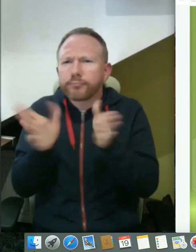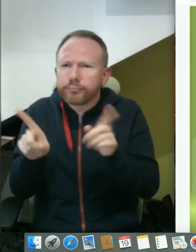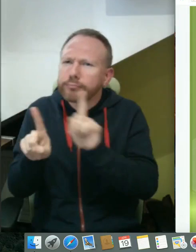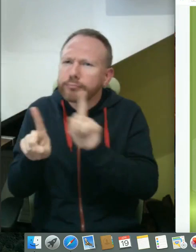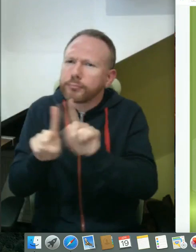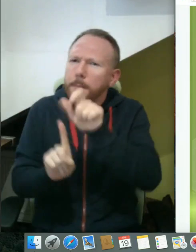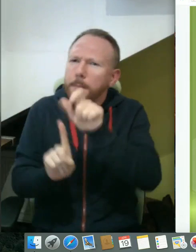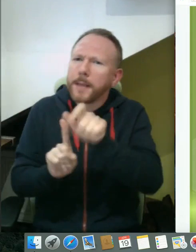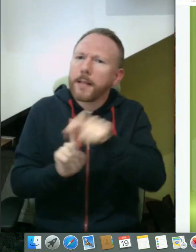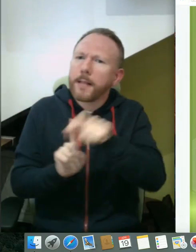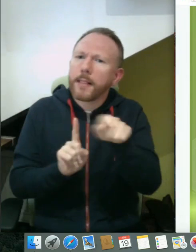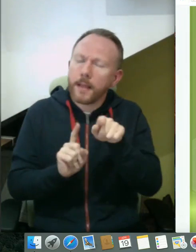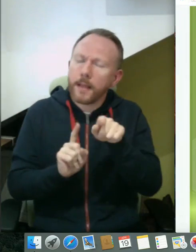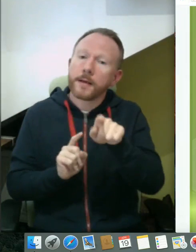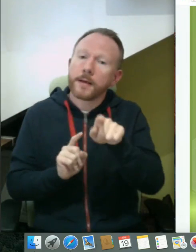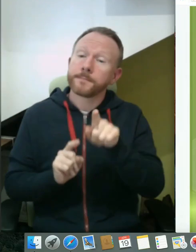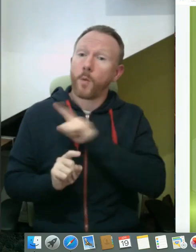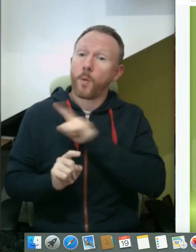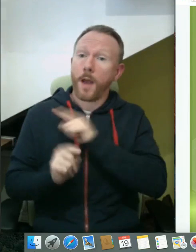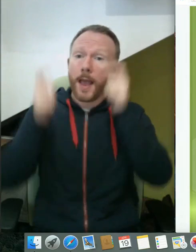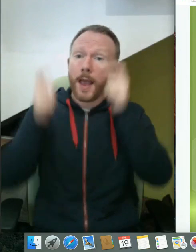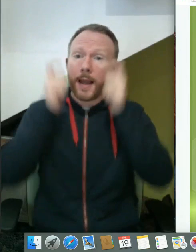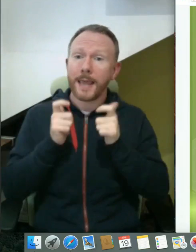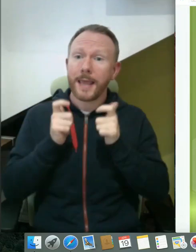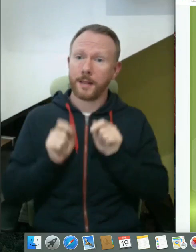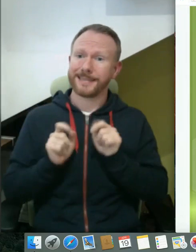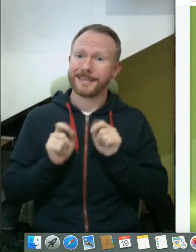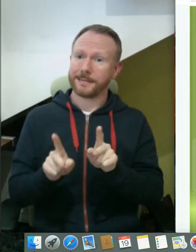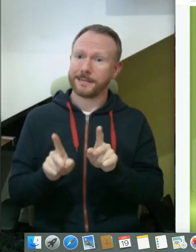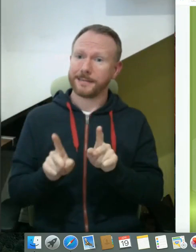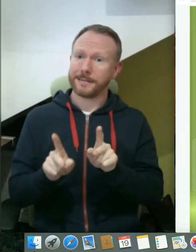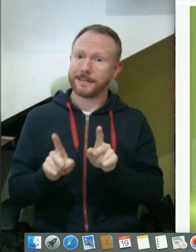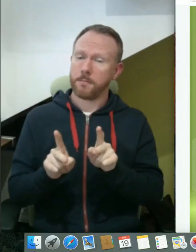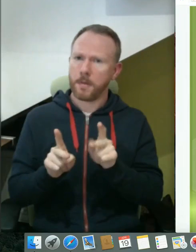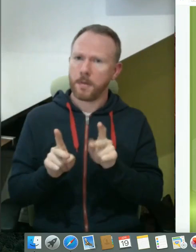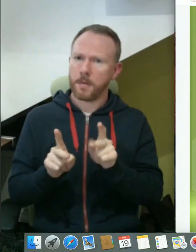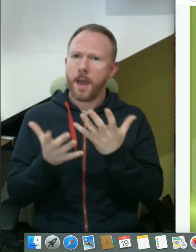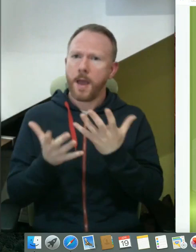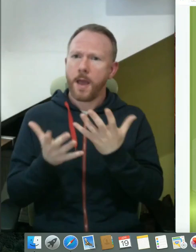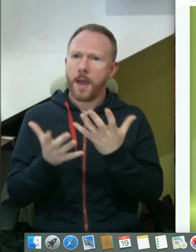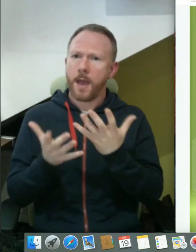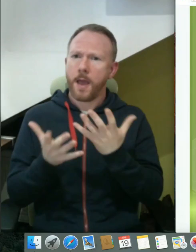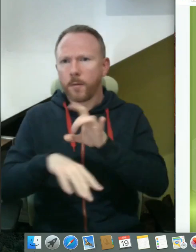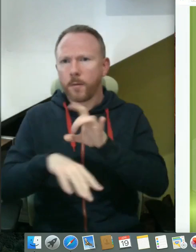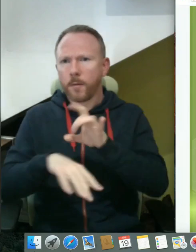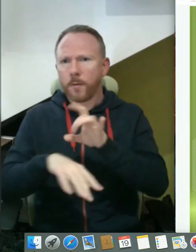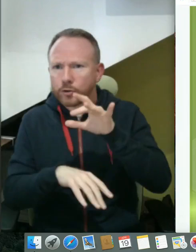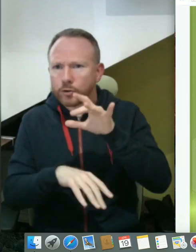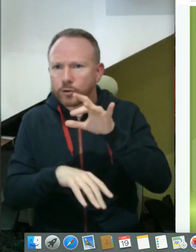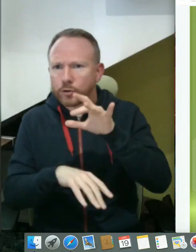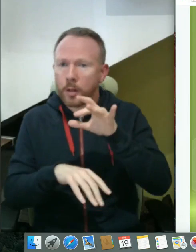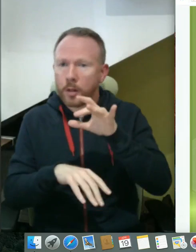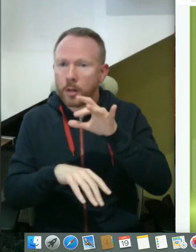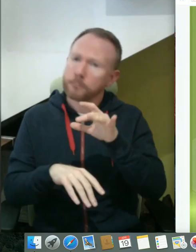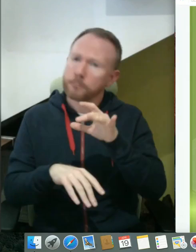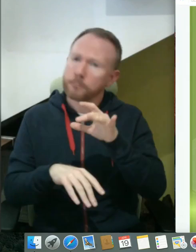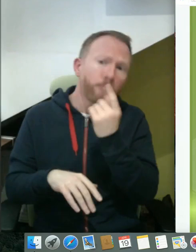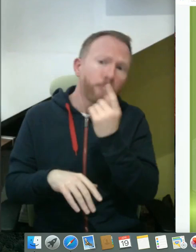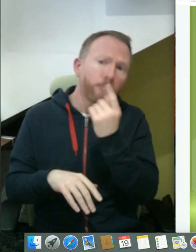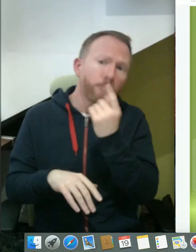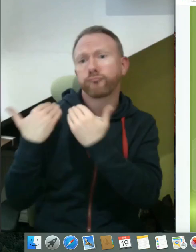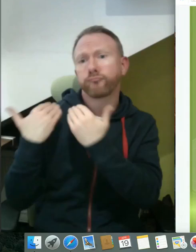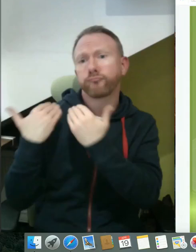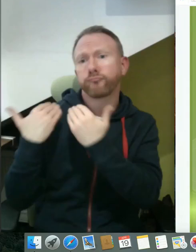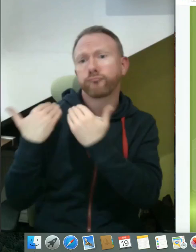comes to the legal system as a whole, there's a number of different professionals who